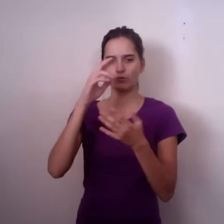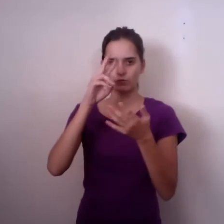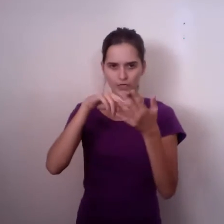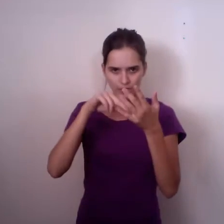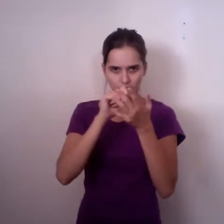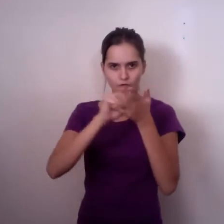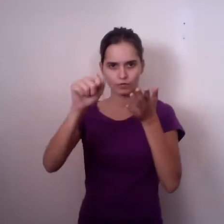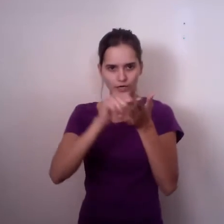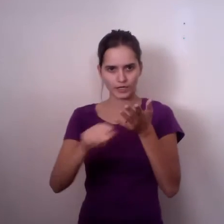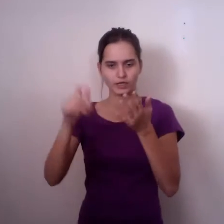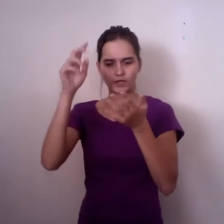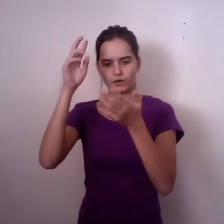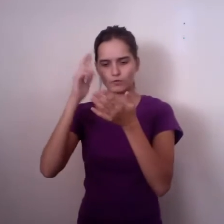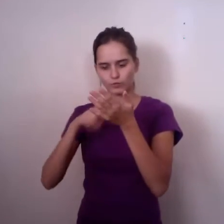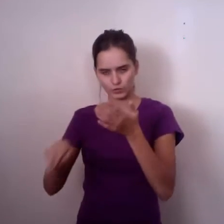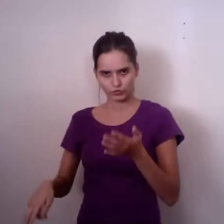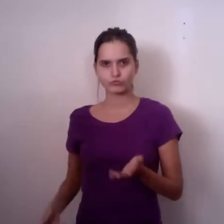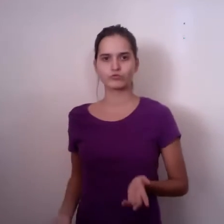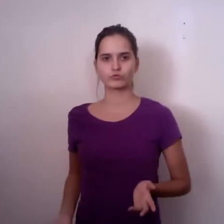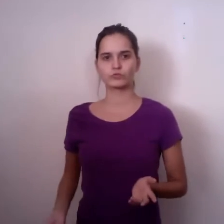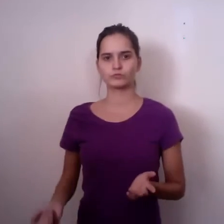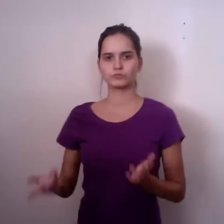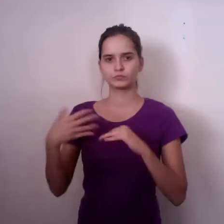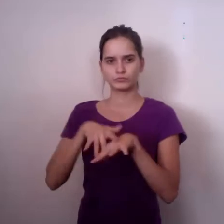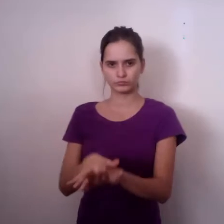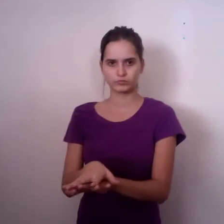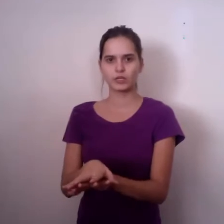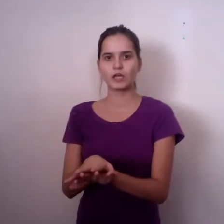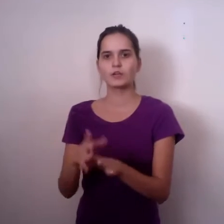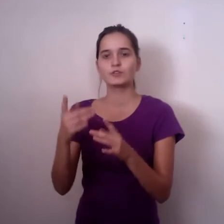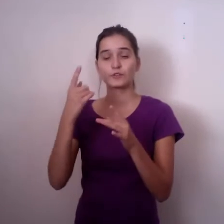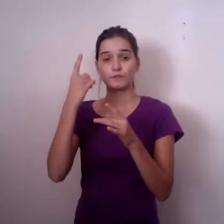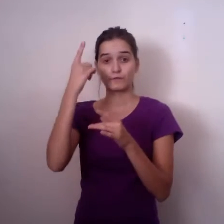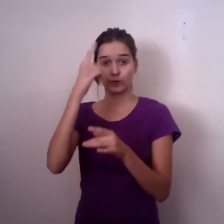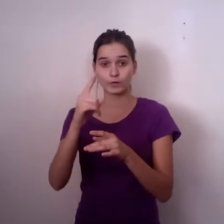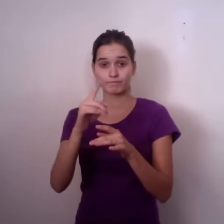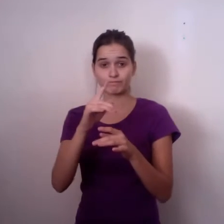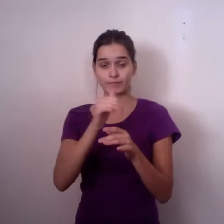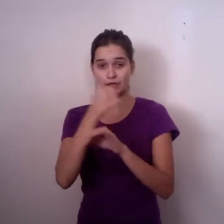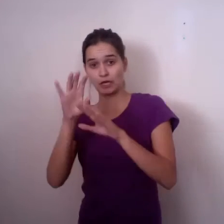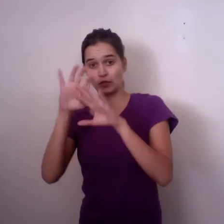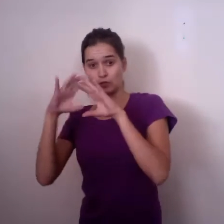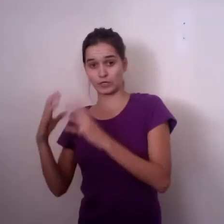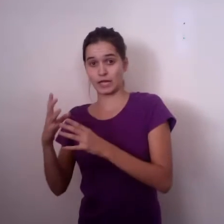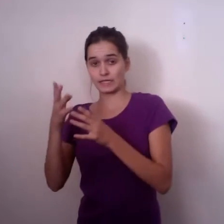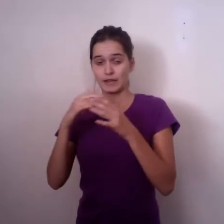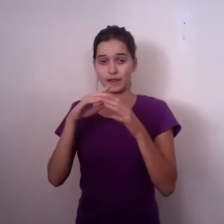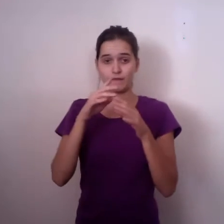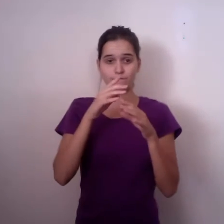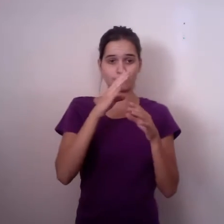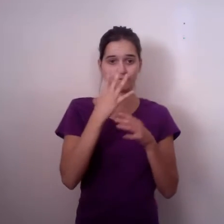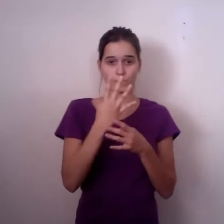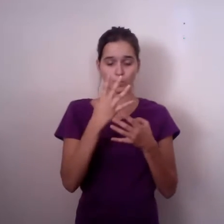my students. So what I do with this class is I have 4 content areas that I determine